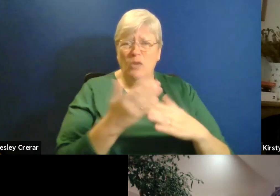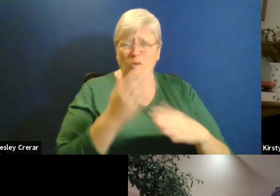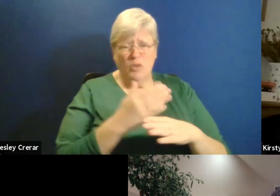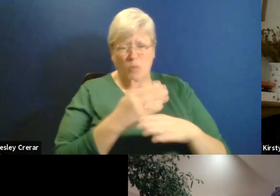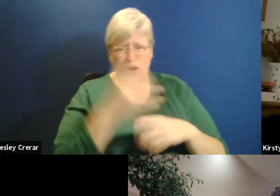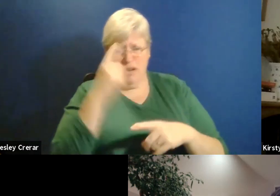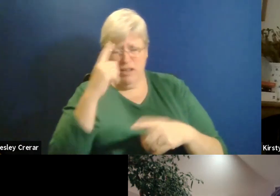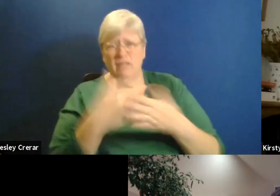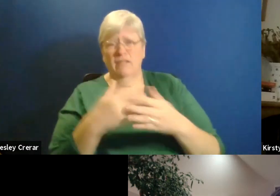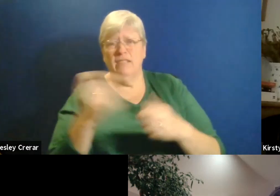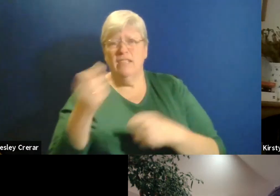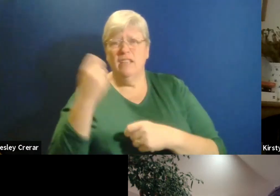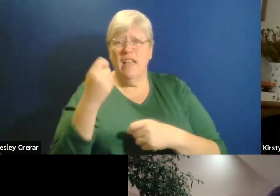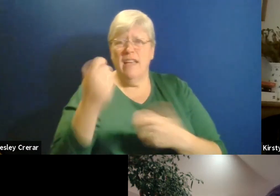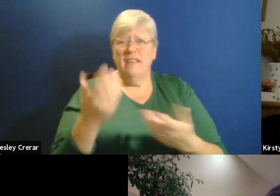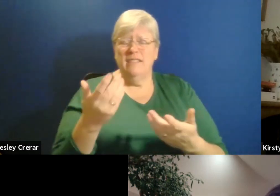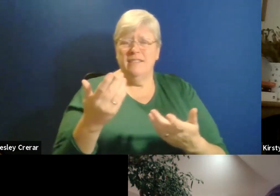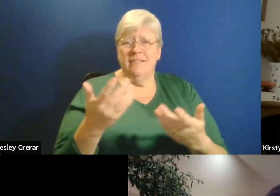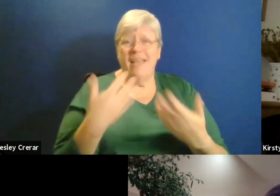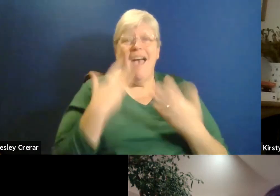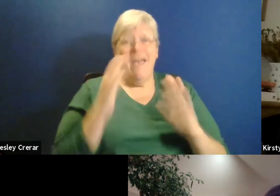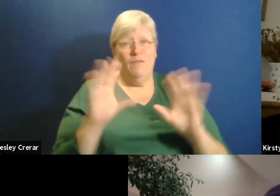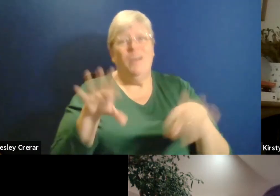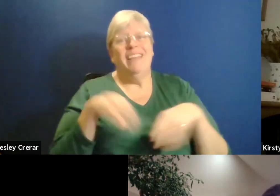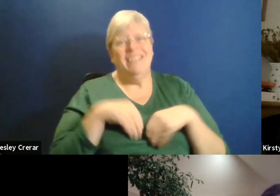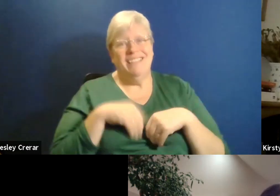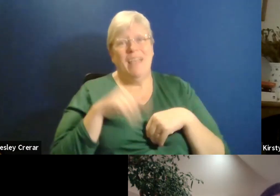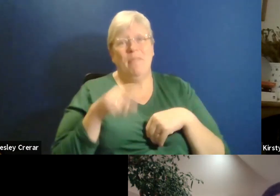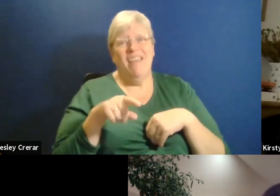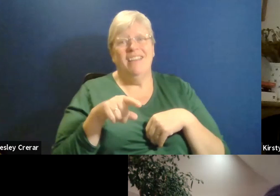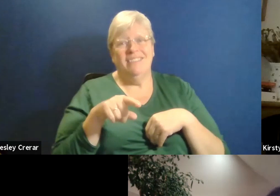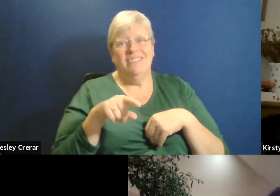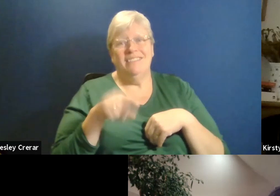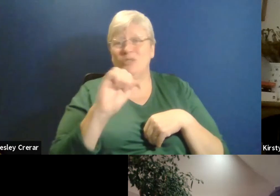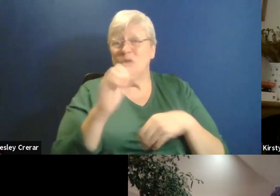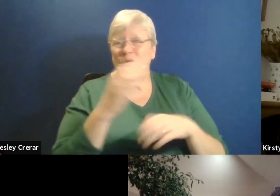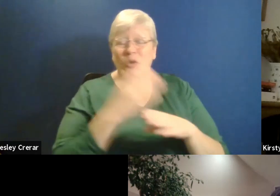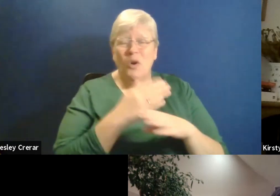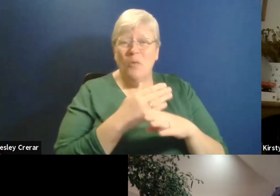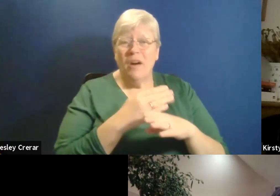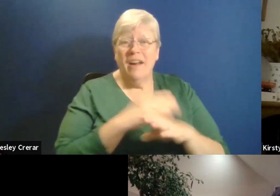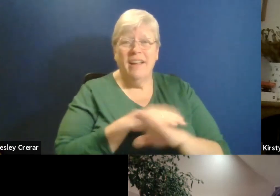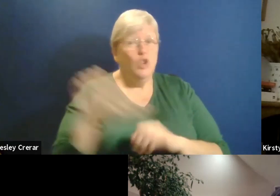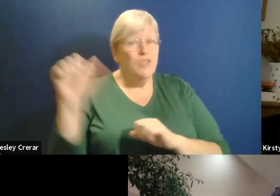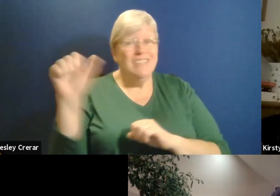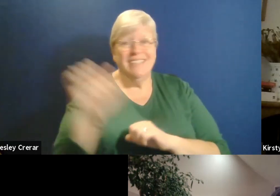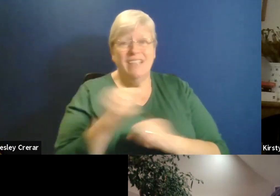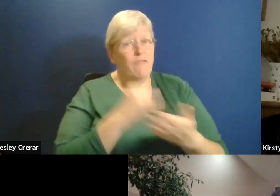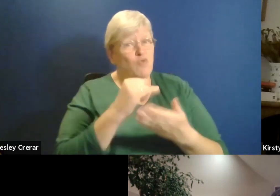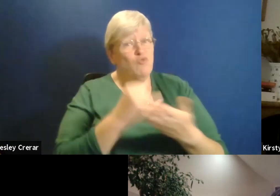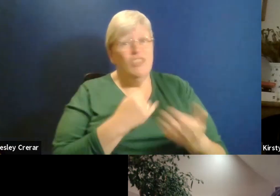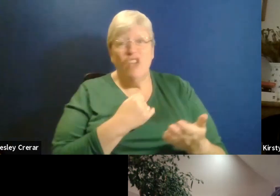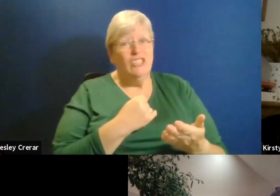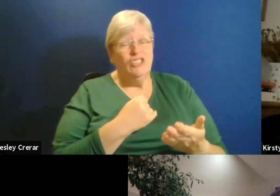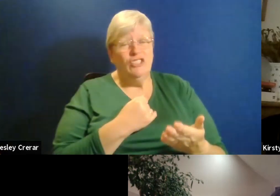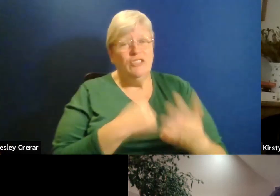far. And to accept that. And sometimes your work does not deserve rejection. And to